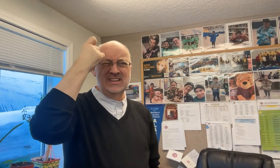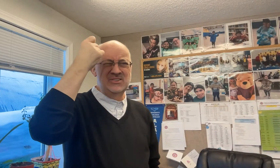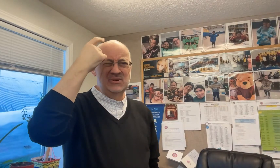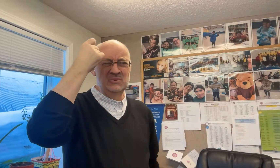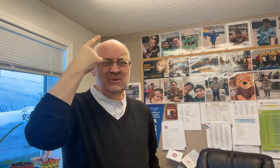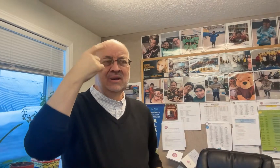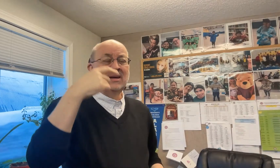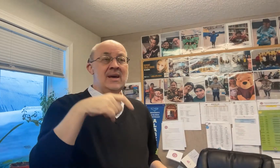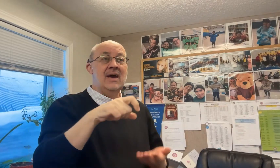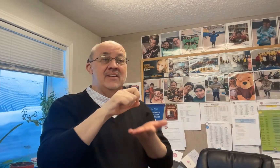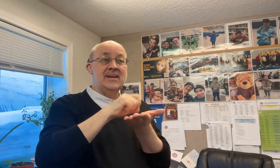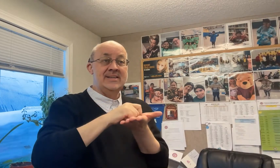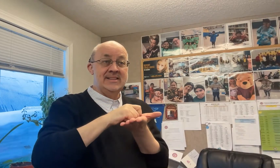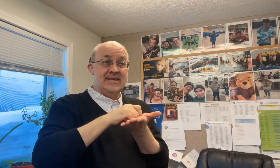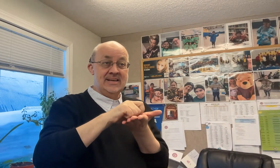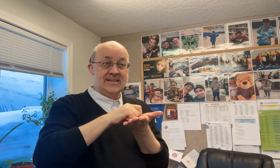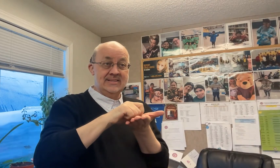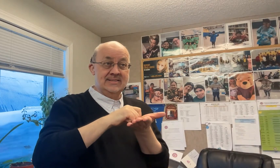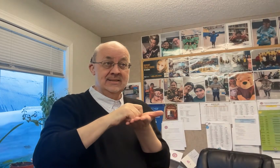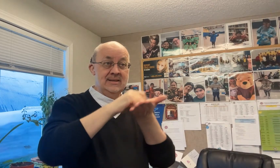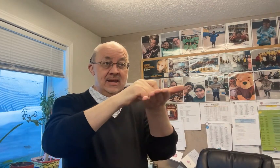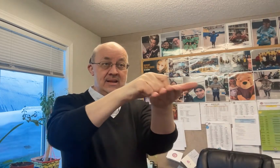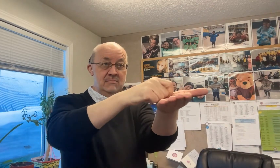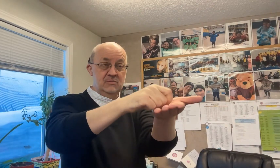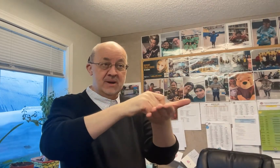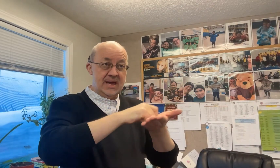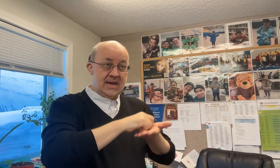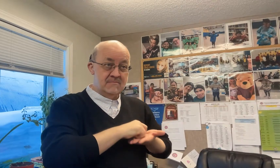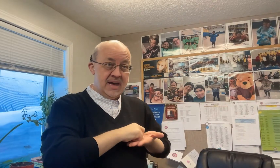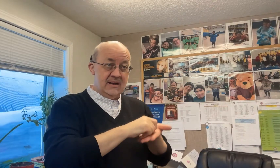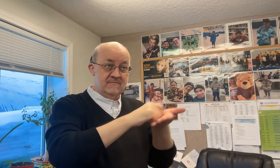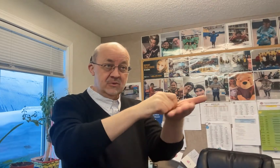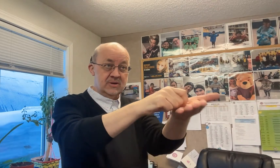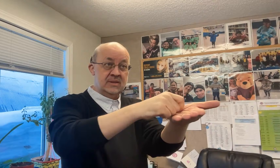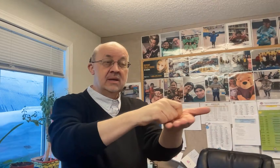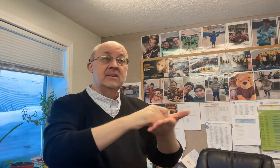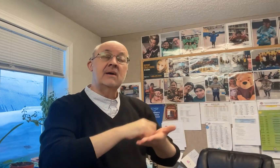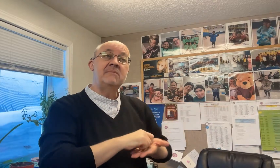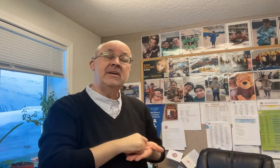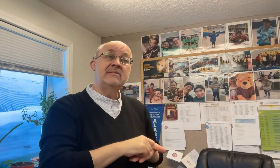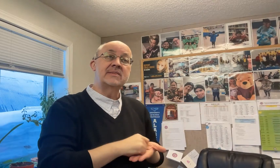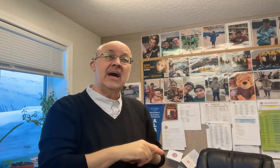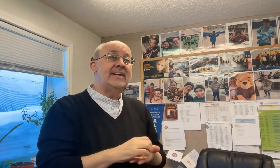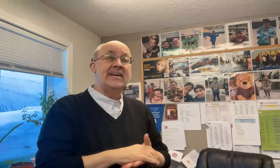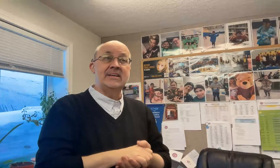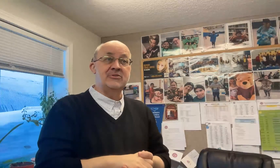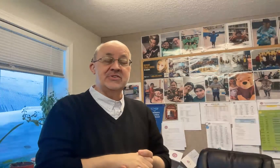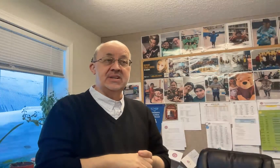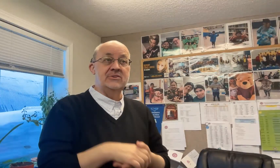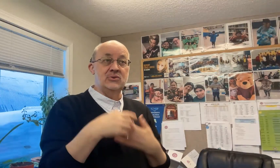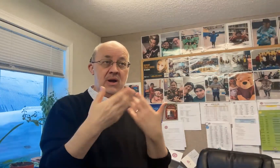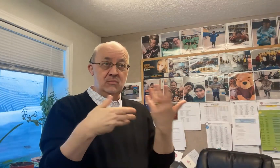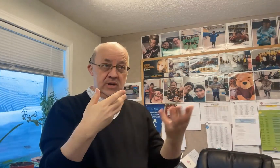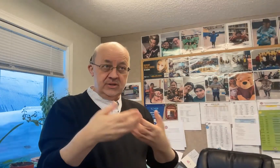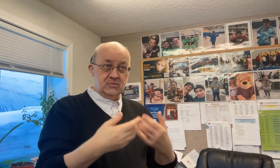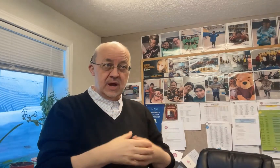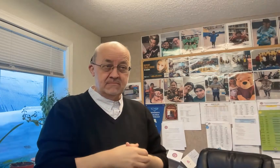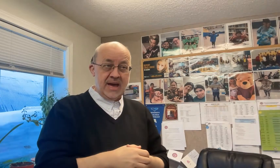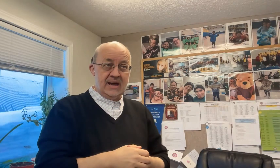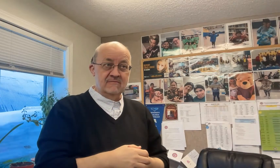you, and then I did this and I moved my hand back and forth, that means I can't understand you. I want you to write back and